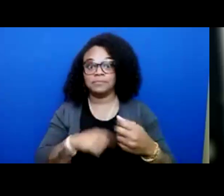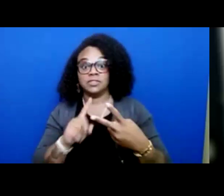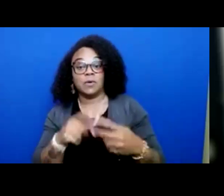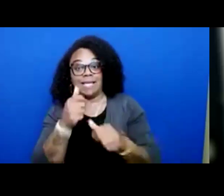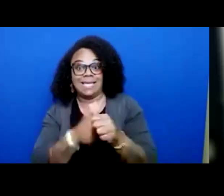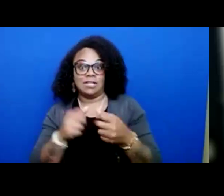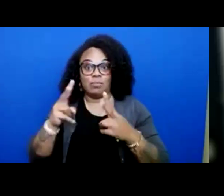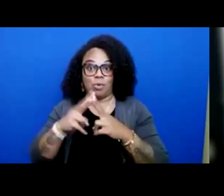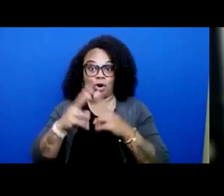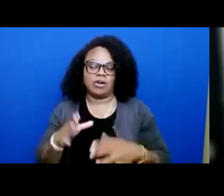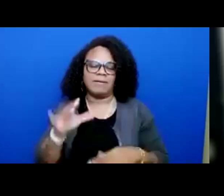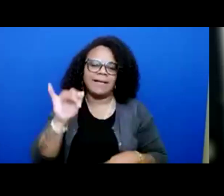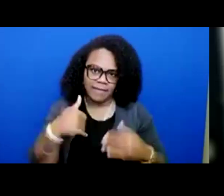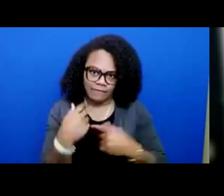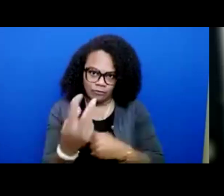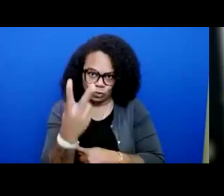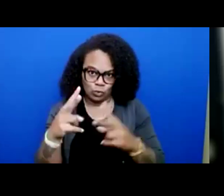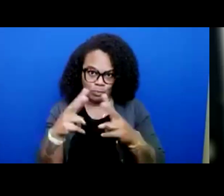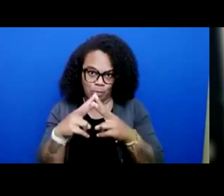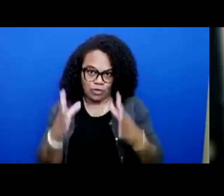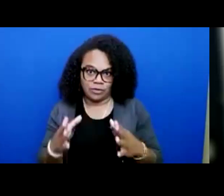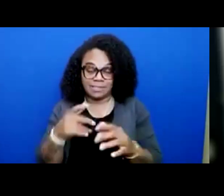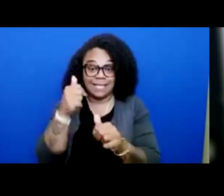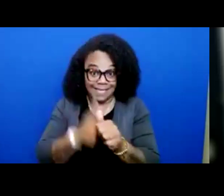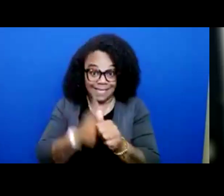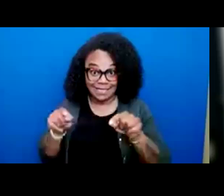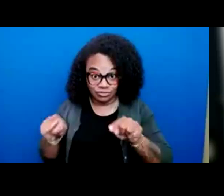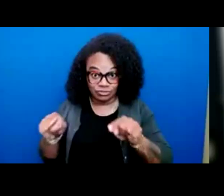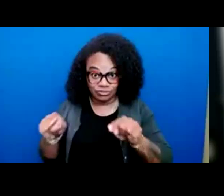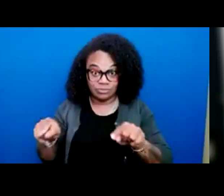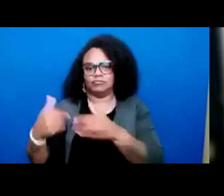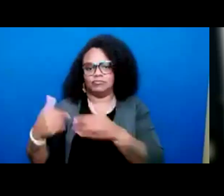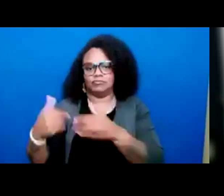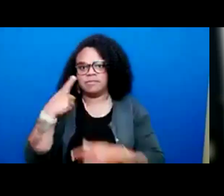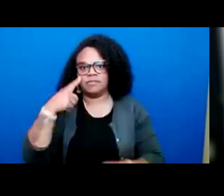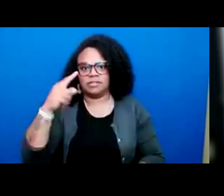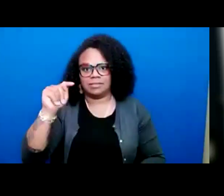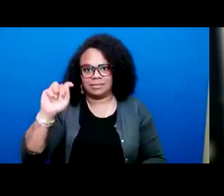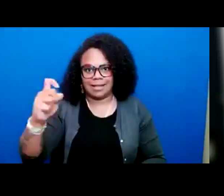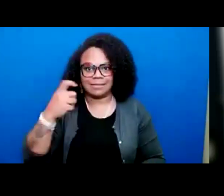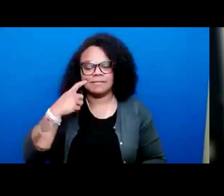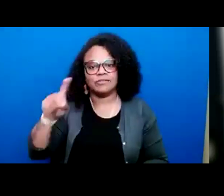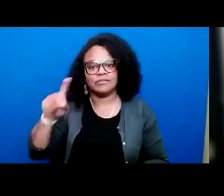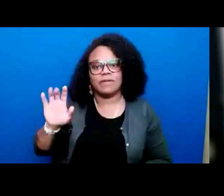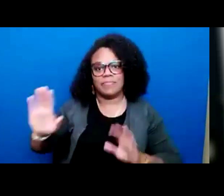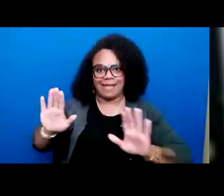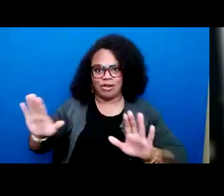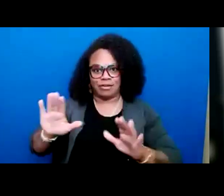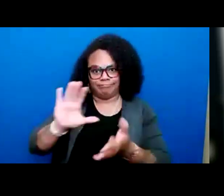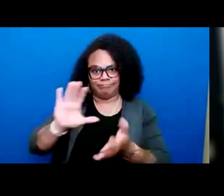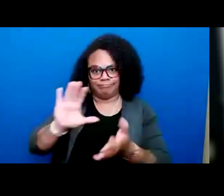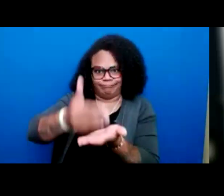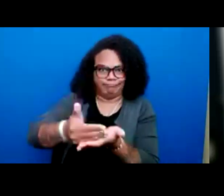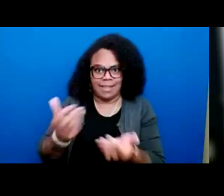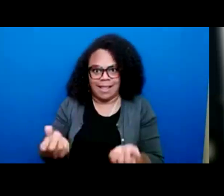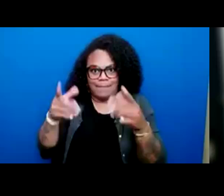partners, each partner is subject to tax on their what you call distributive share, their share of the partnership income